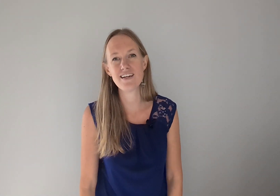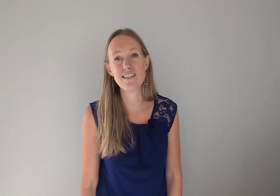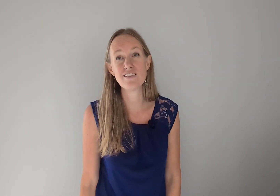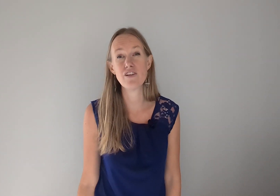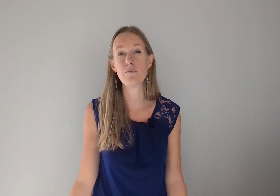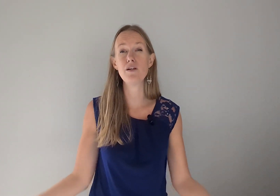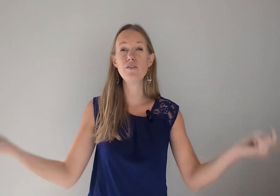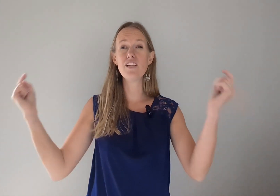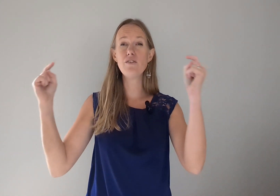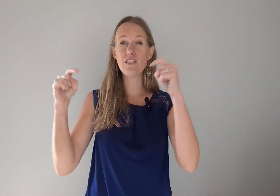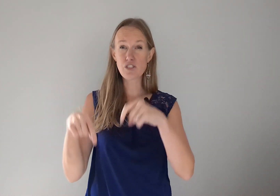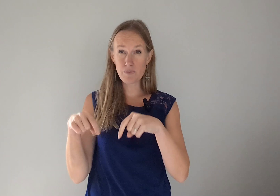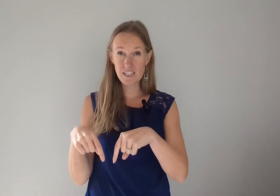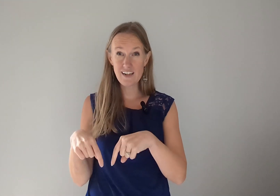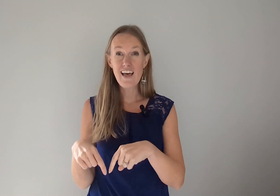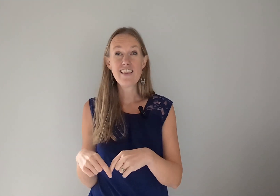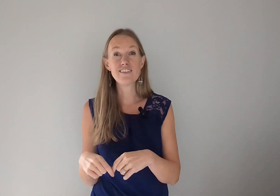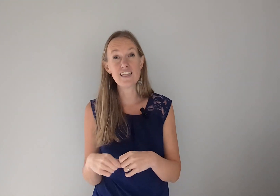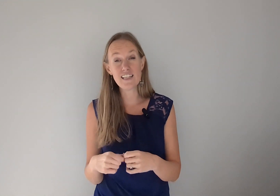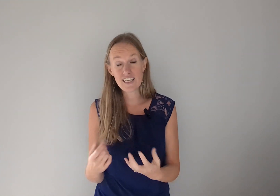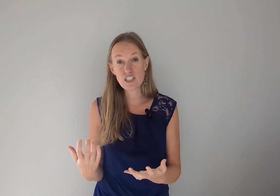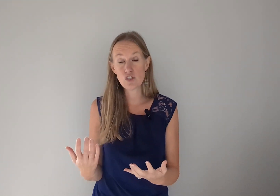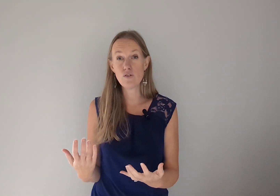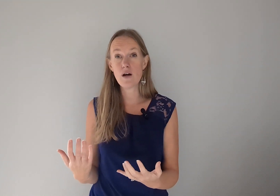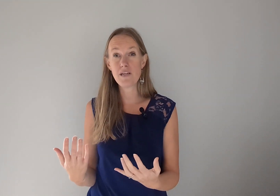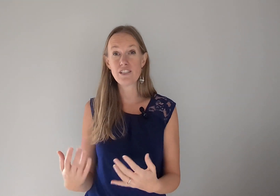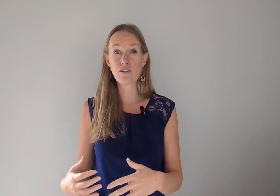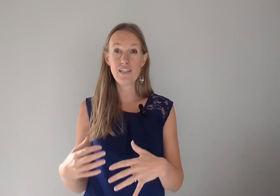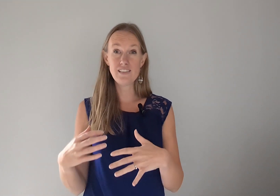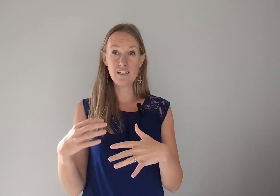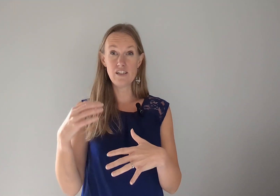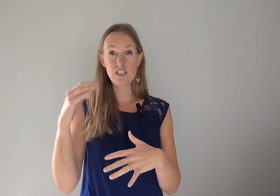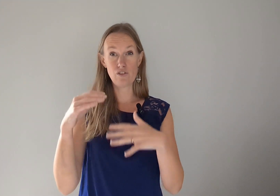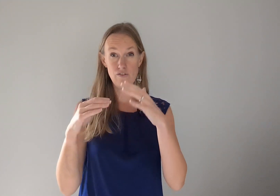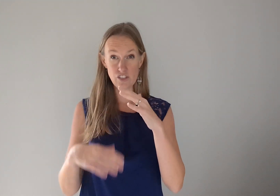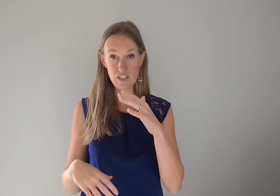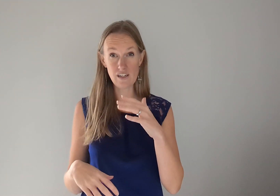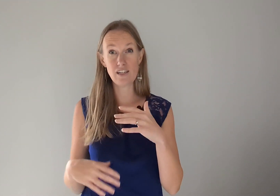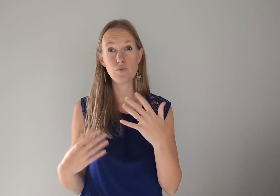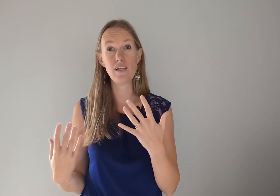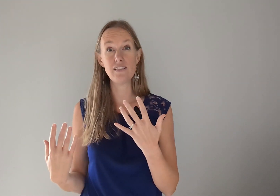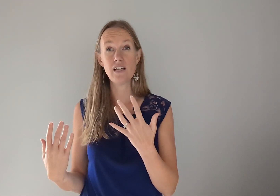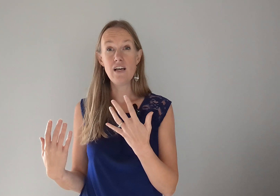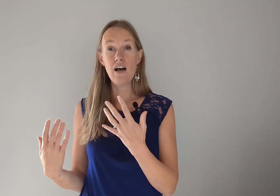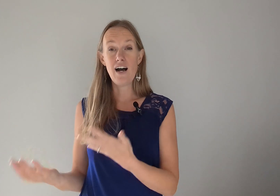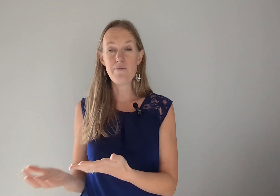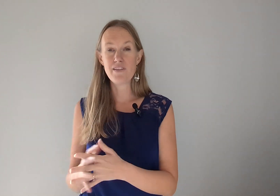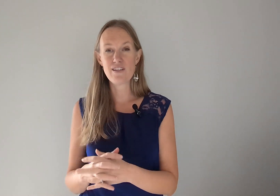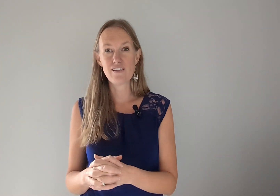signs. If you look below the video in the description, there's a link to Amazing Grace, the lyrics for the full song, as well as the song that we'll